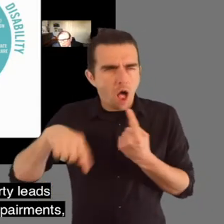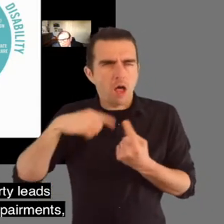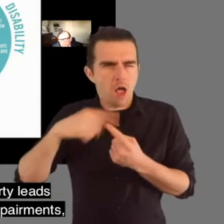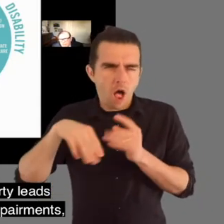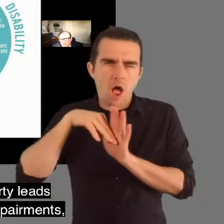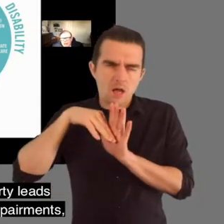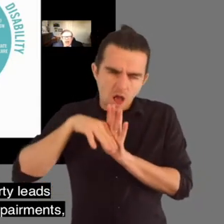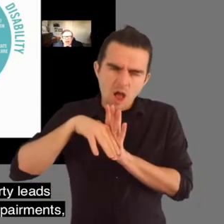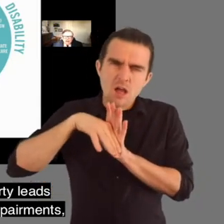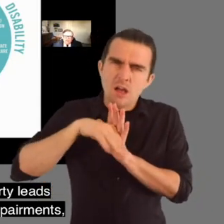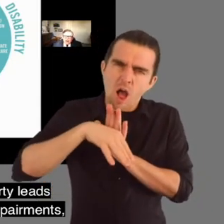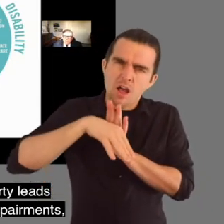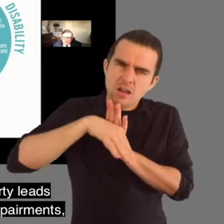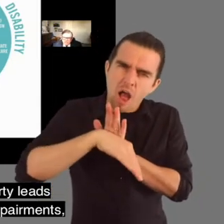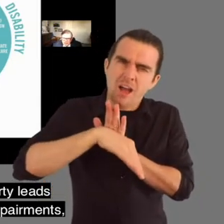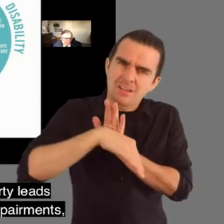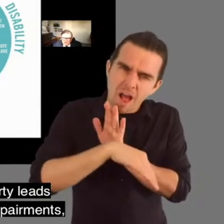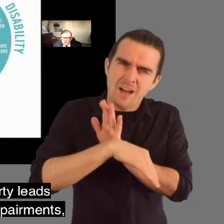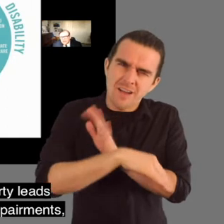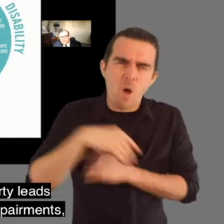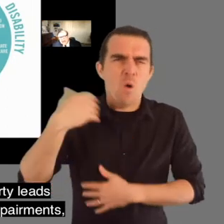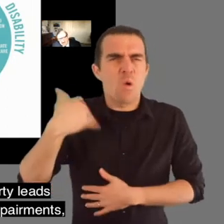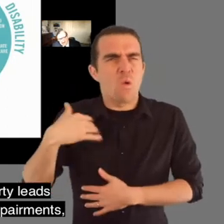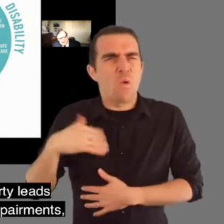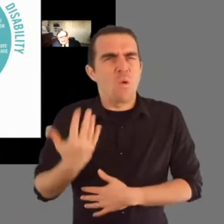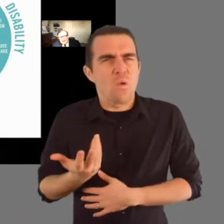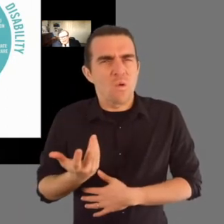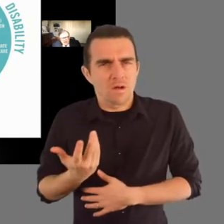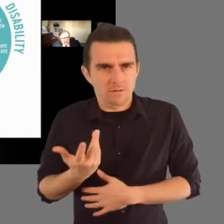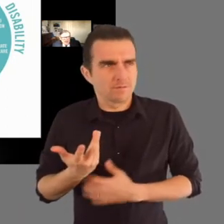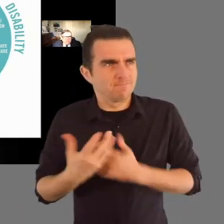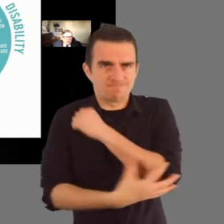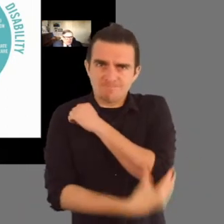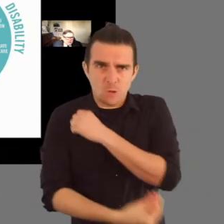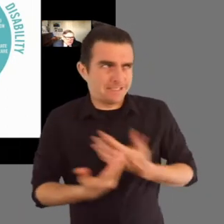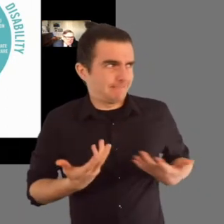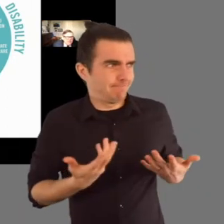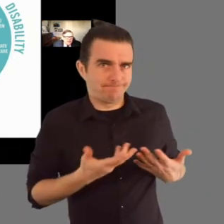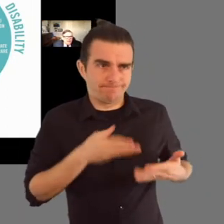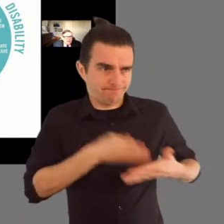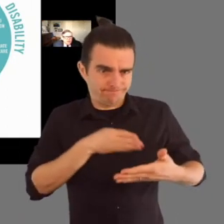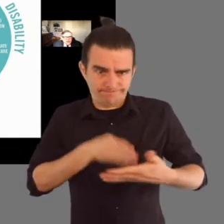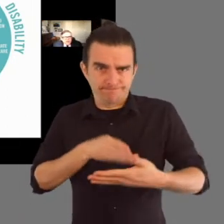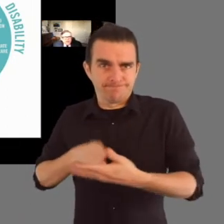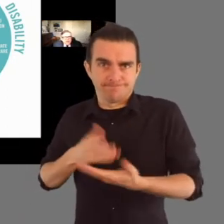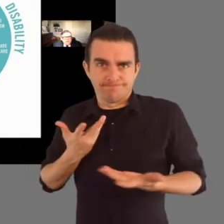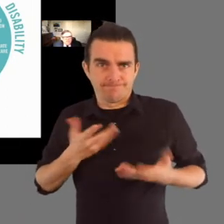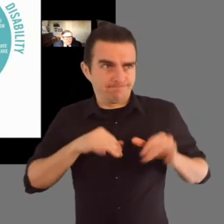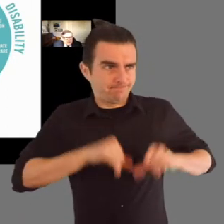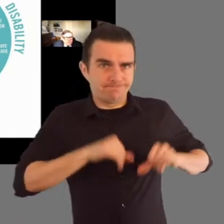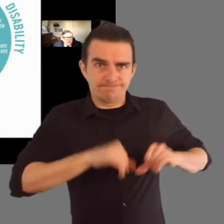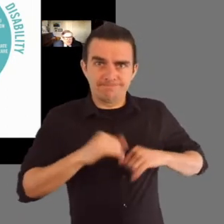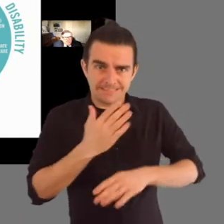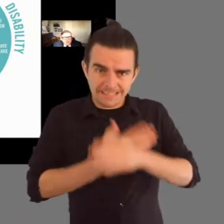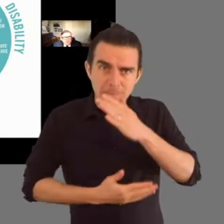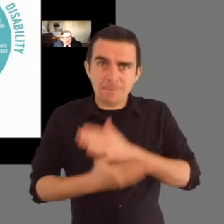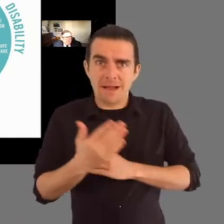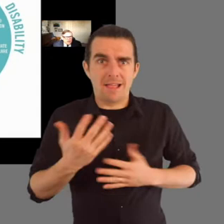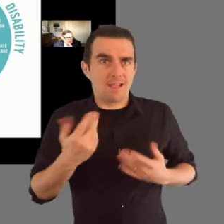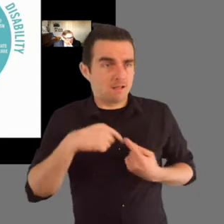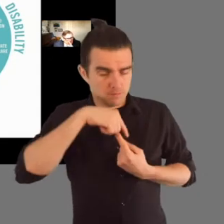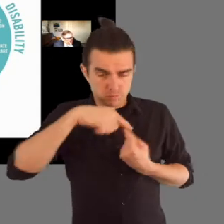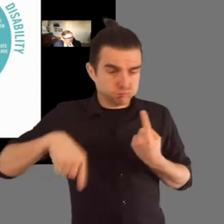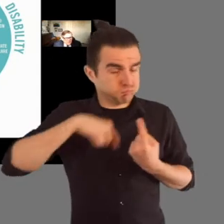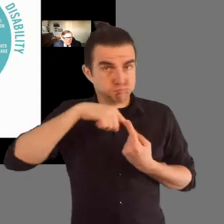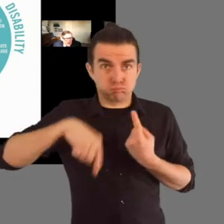also developing impairments and staying in poverty. So we call this the disability and poverty